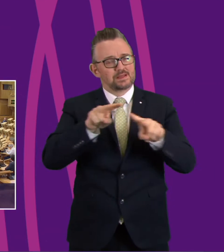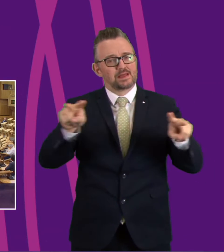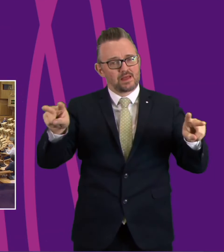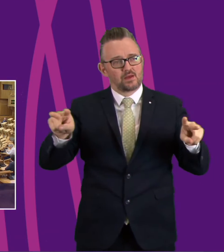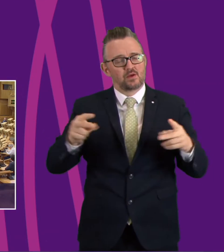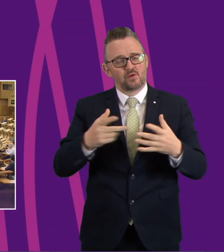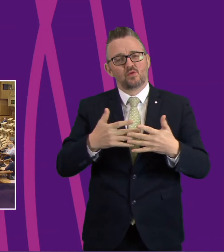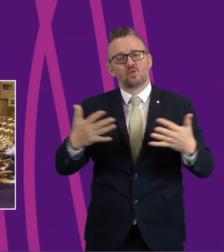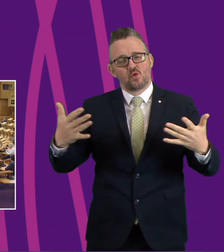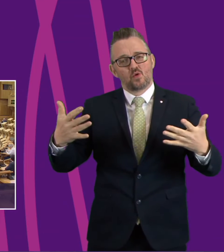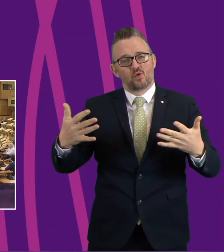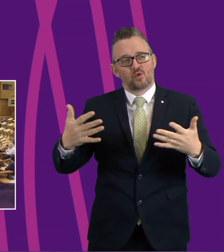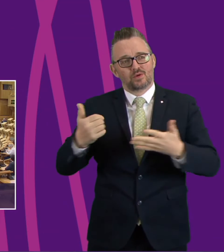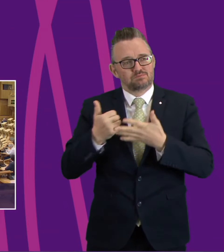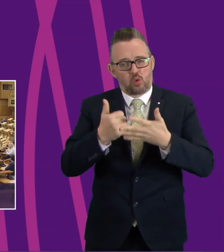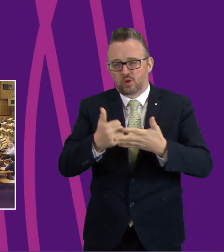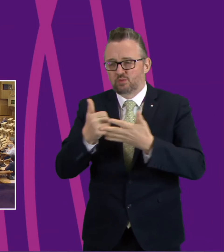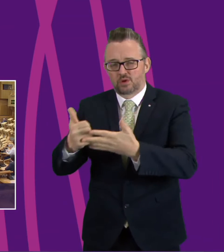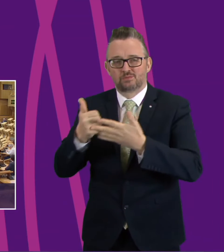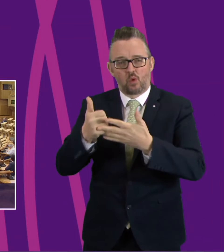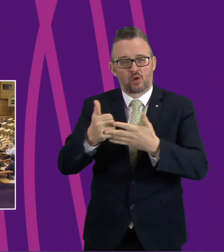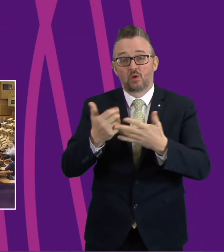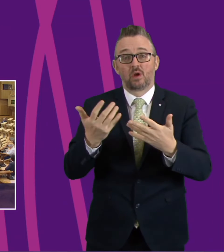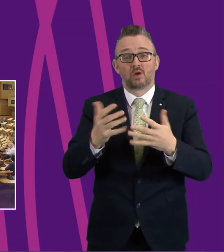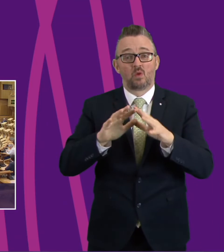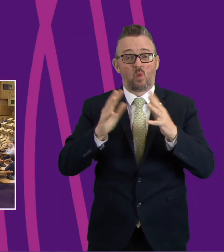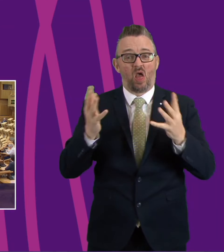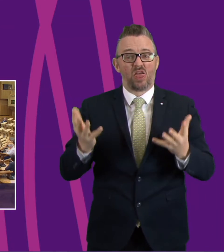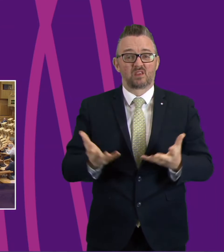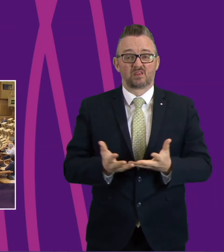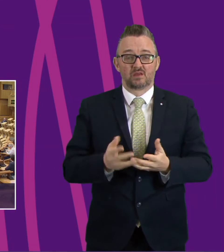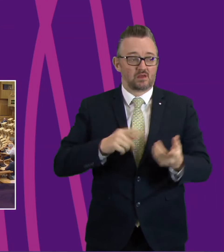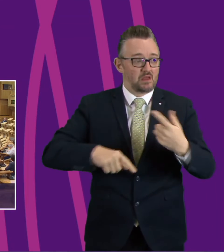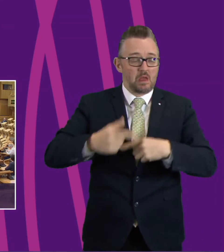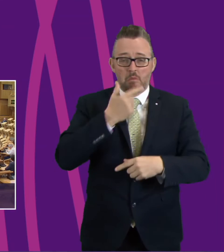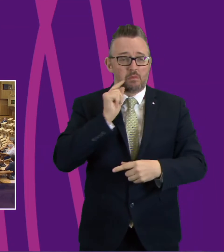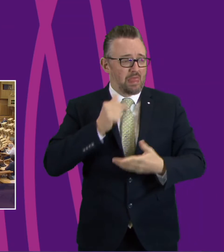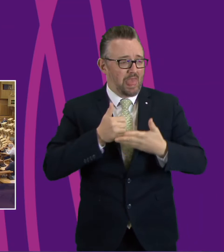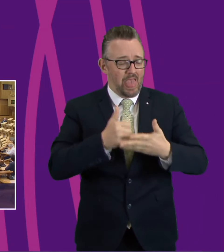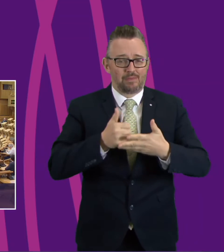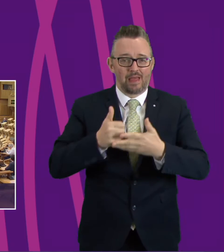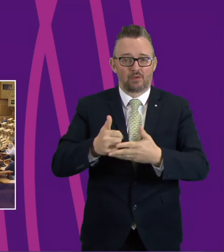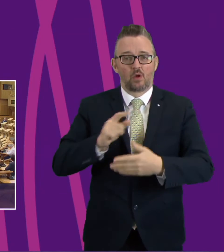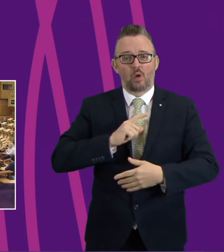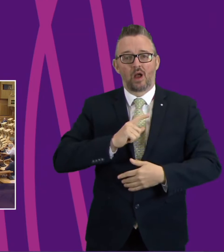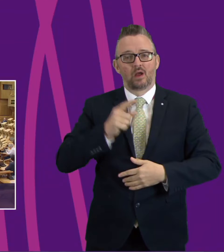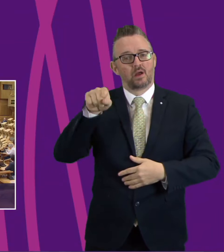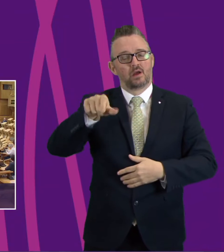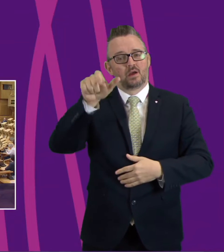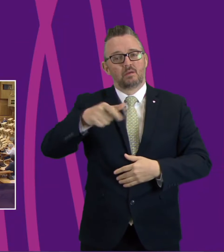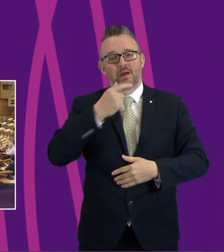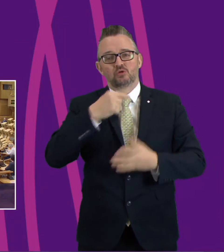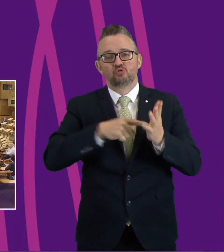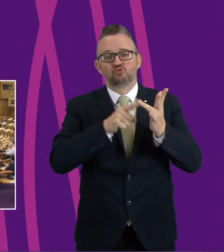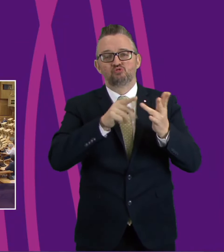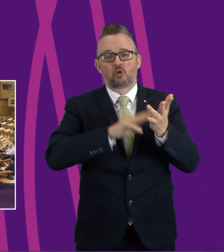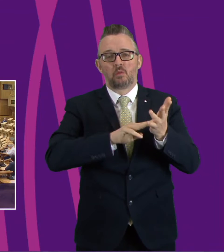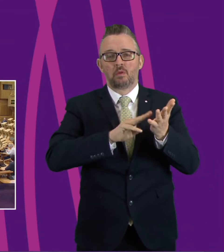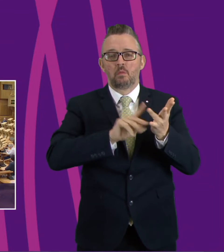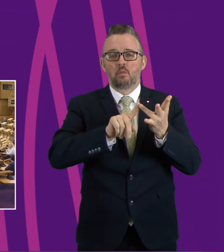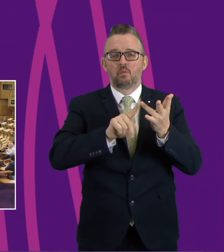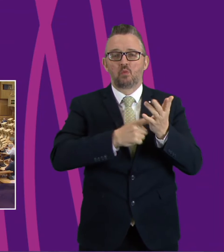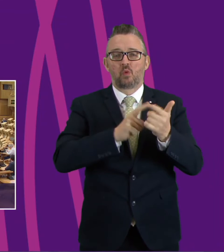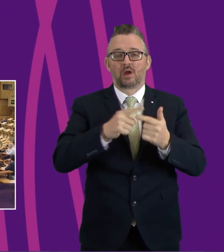and kindness spreading throughout the world, exemplified by 99-year-old war veteran Tom Moore, raising